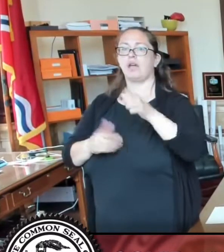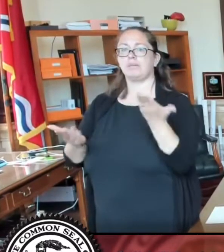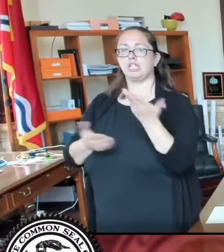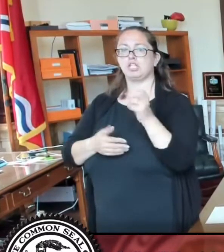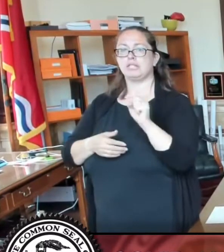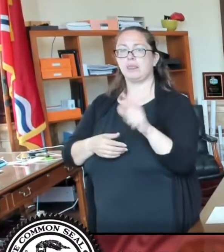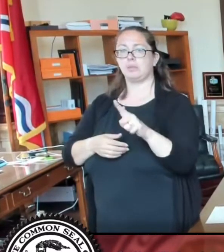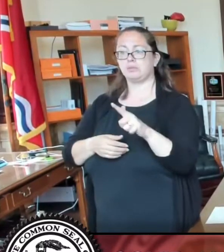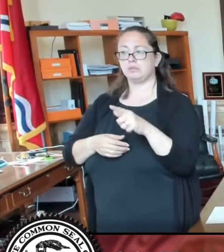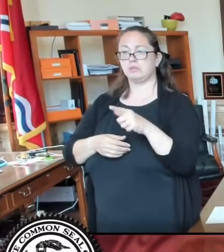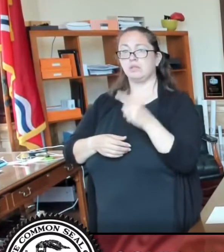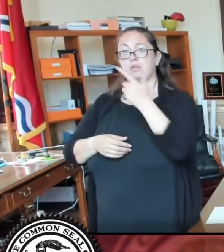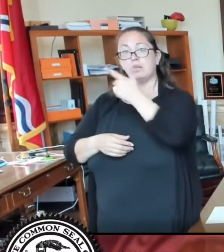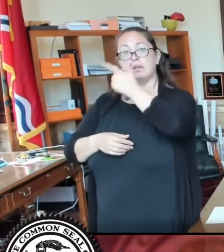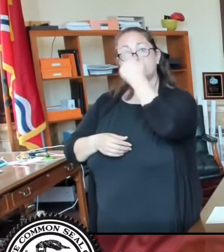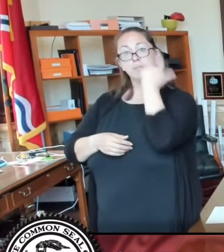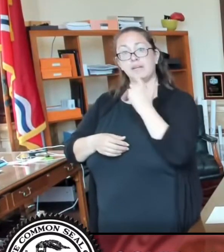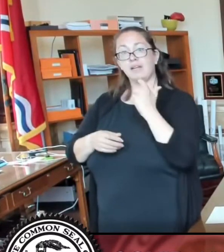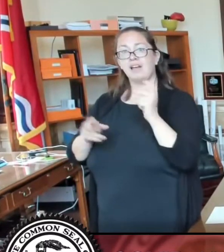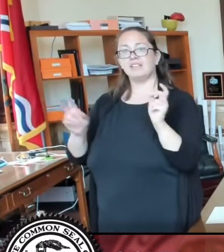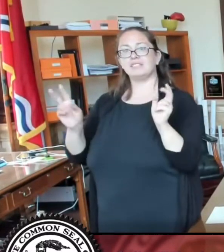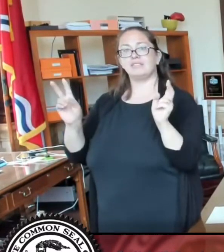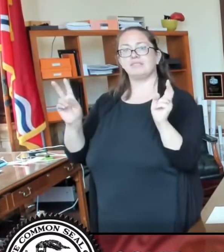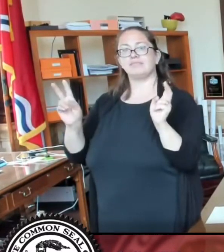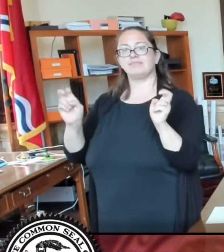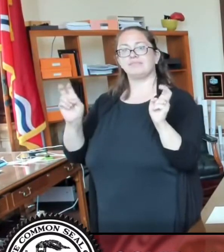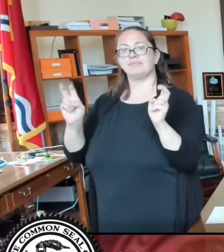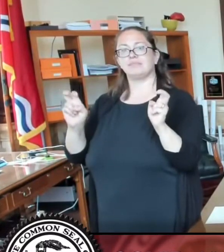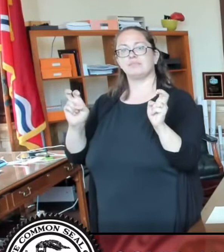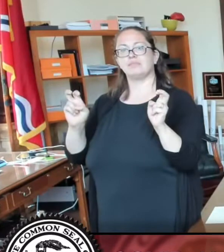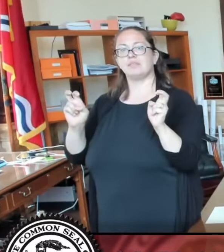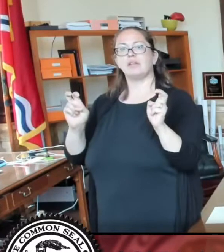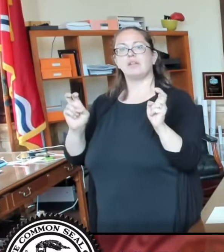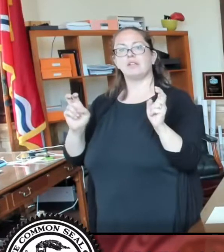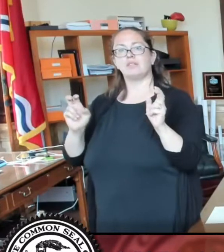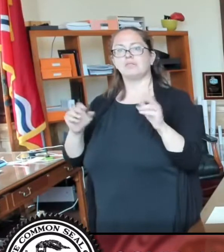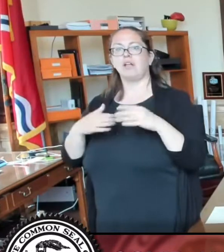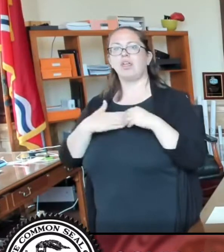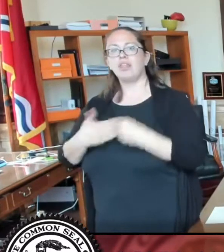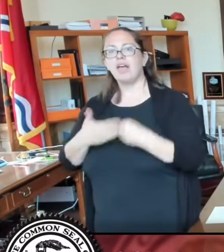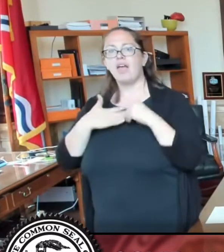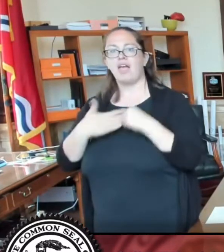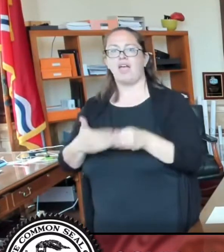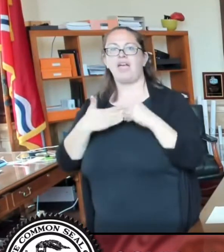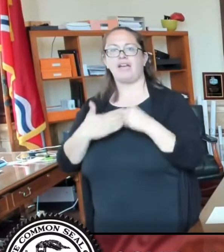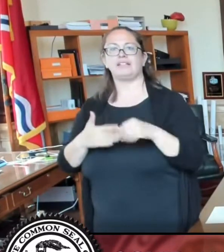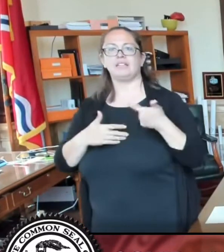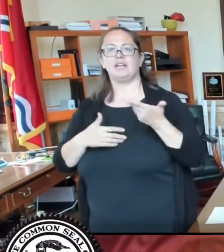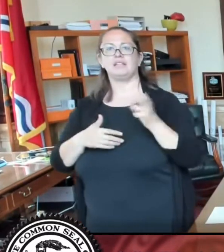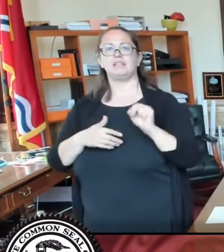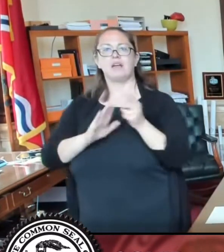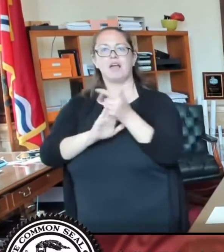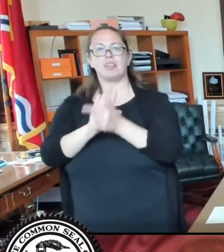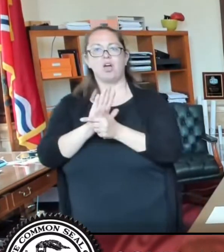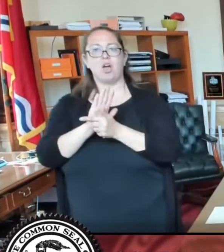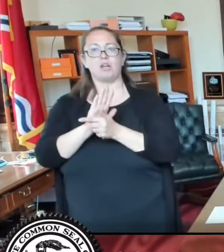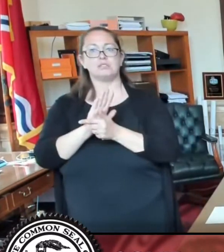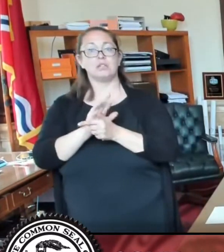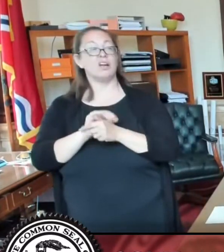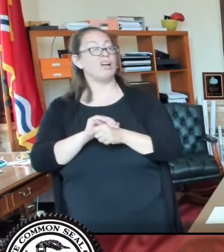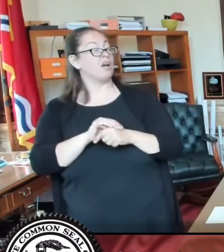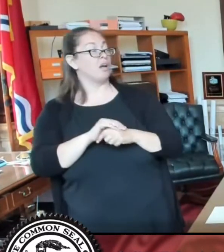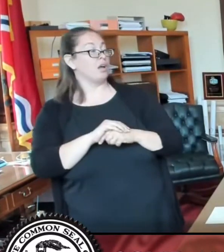are a result of what you have called in the past lax gun laws in the state. So are all of the